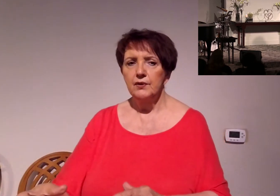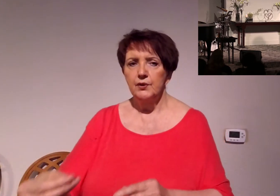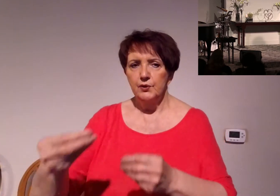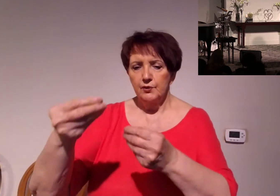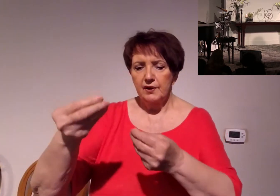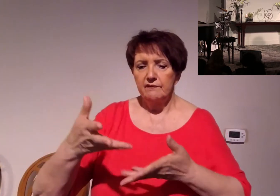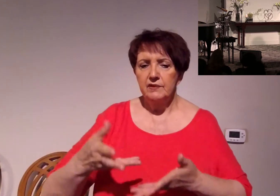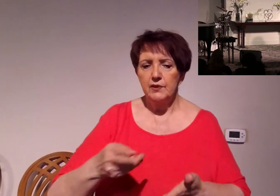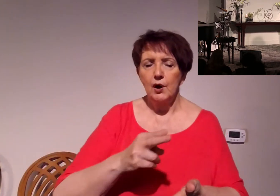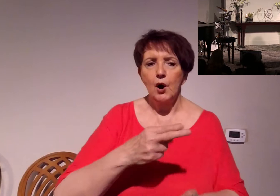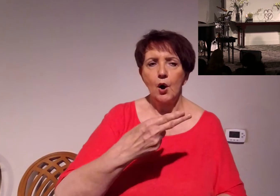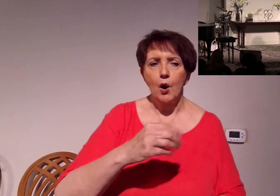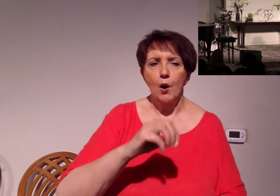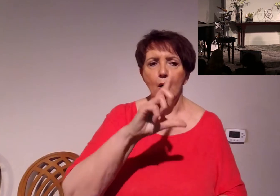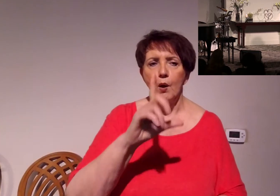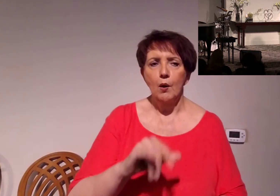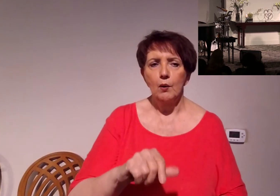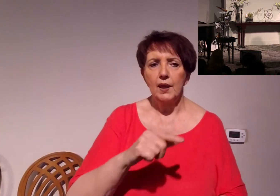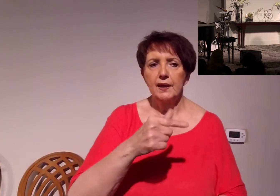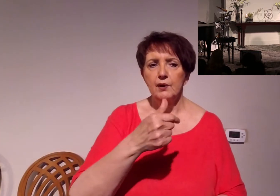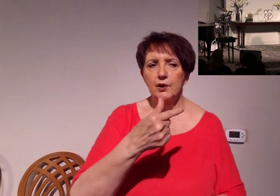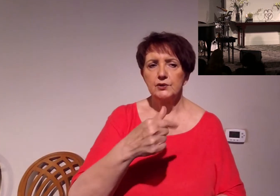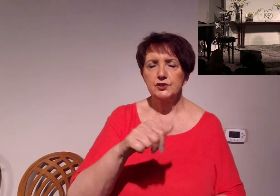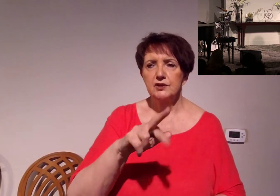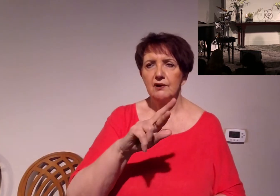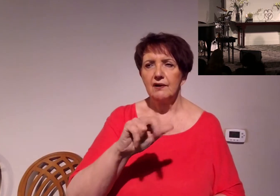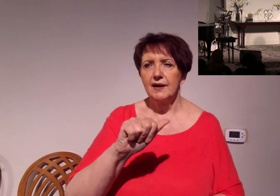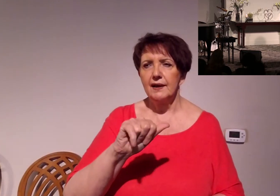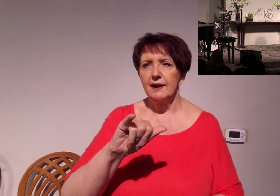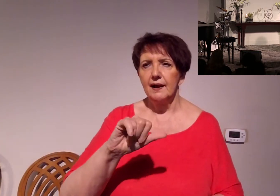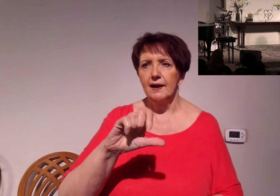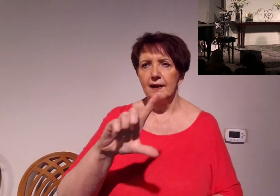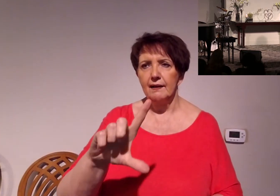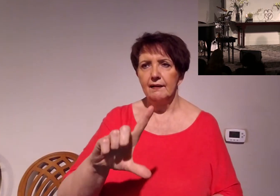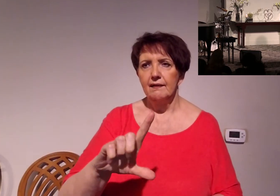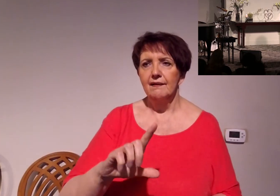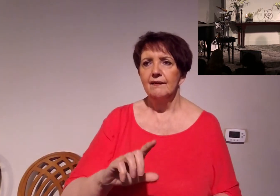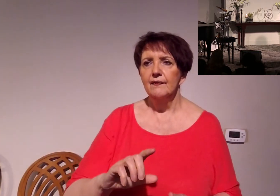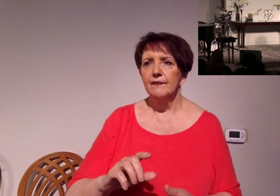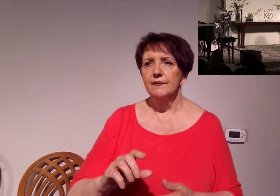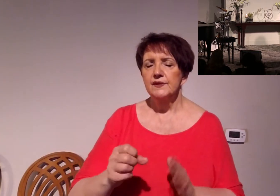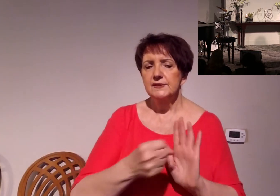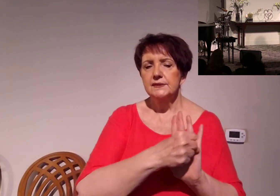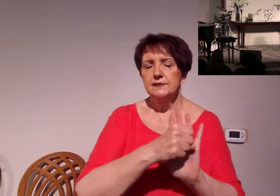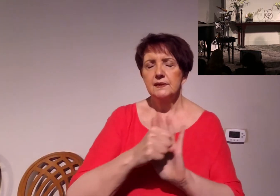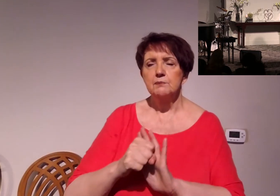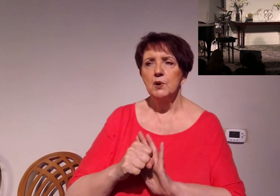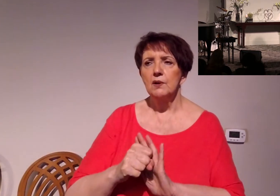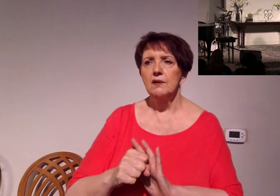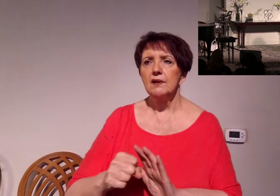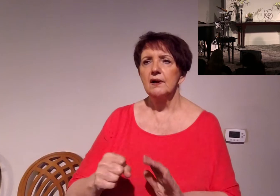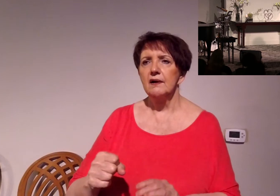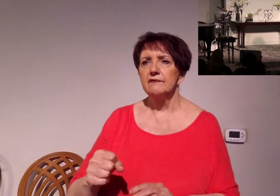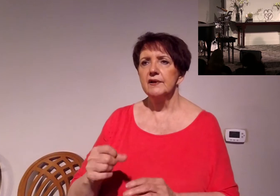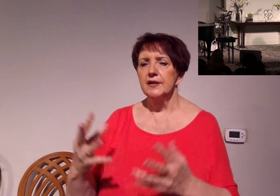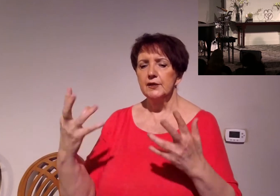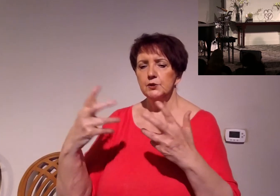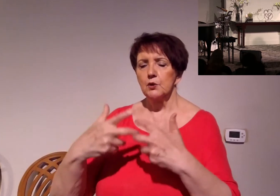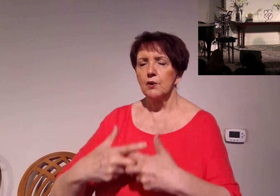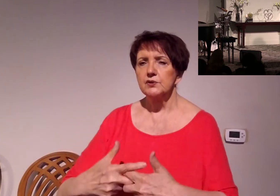itself, the symbol of psychic integration, power, and wholeness.